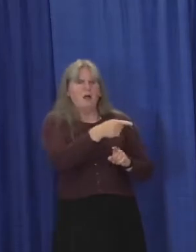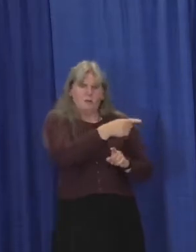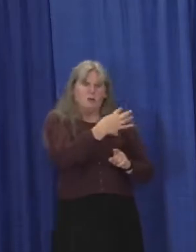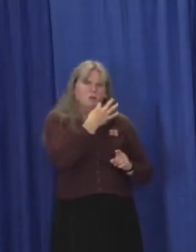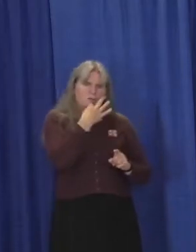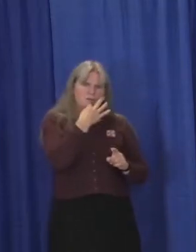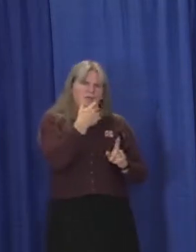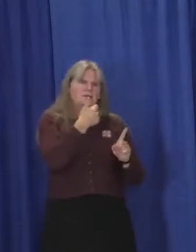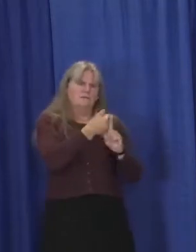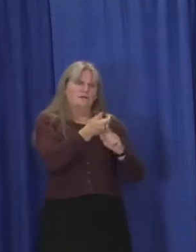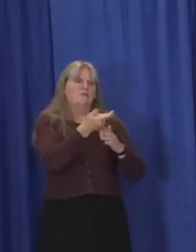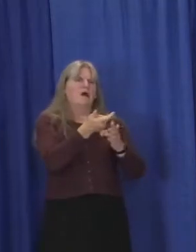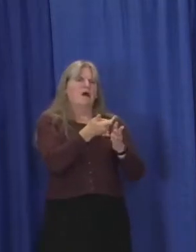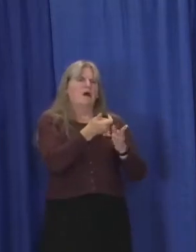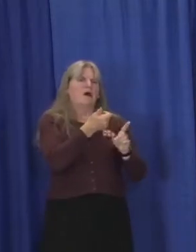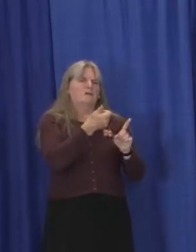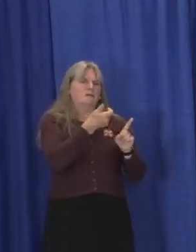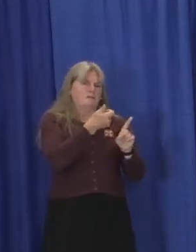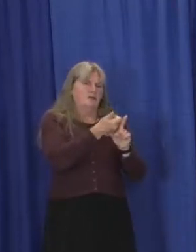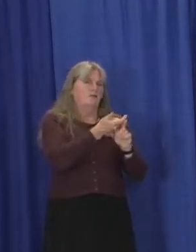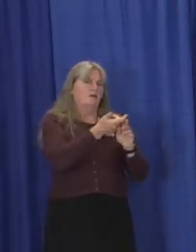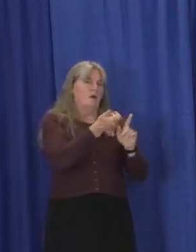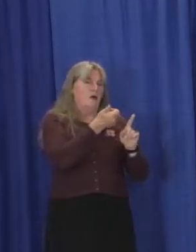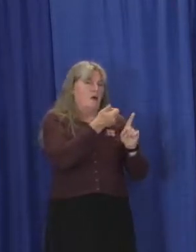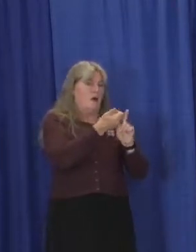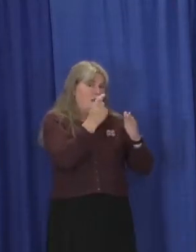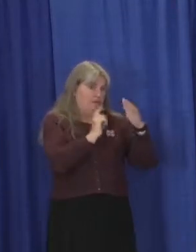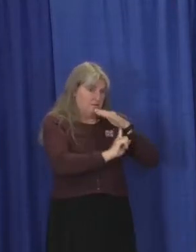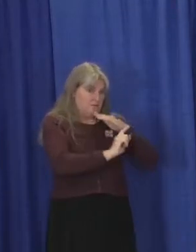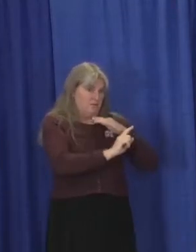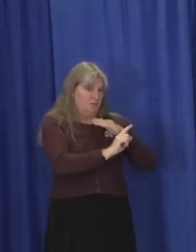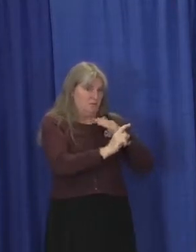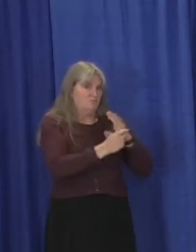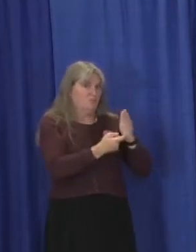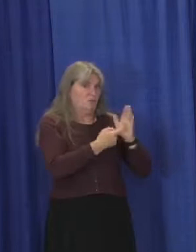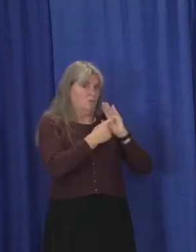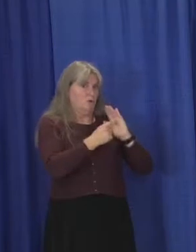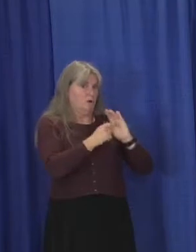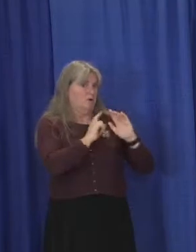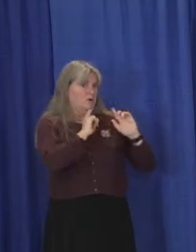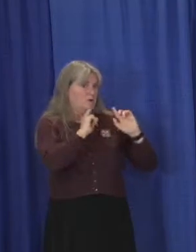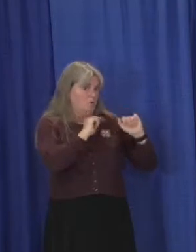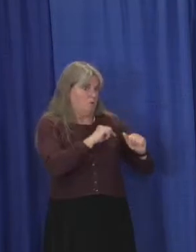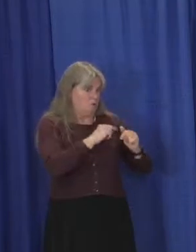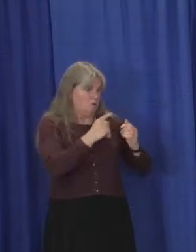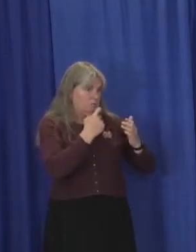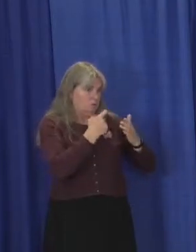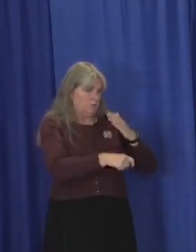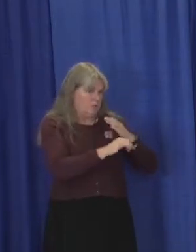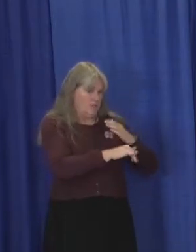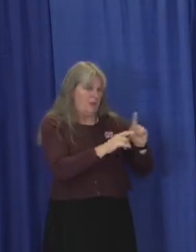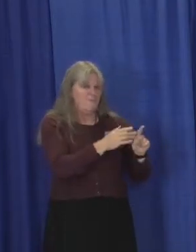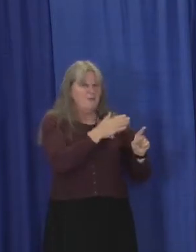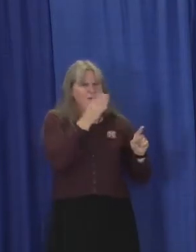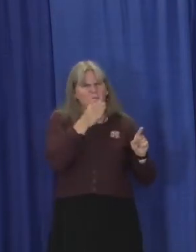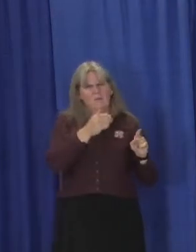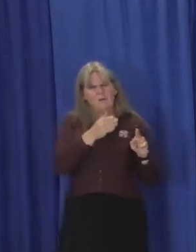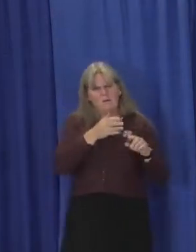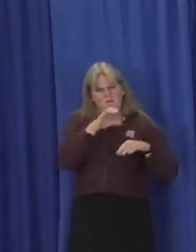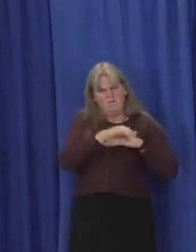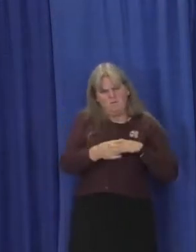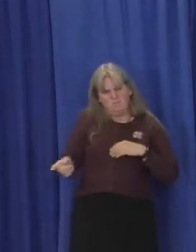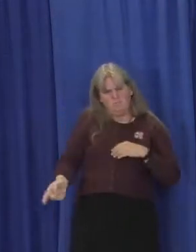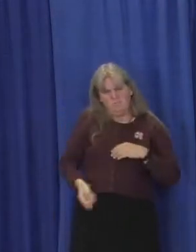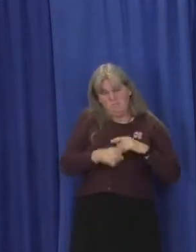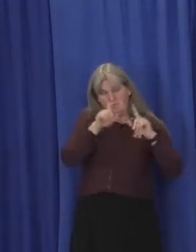compelled if they have a positive diagnosis, but I'm wondering, can you force people to get tested